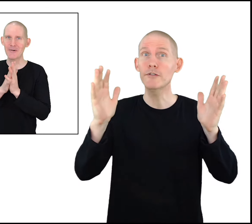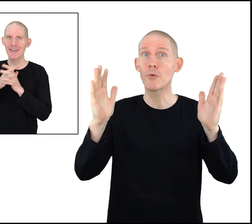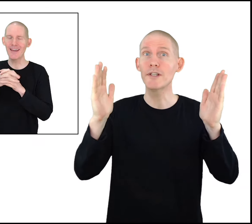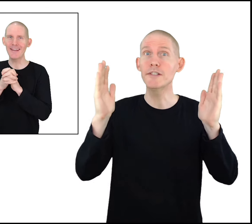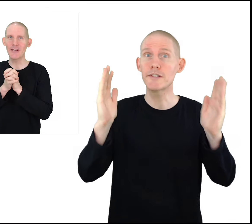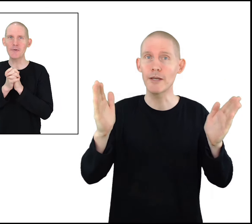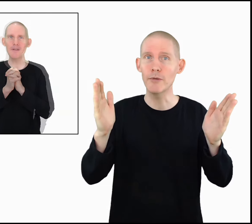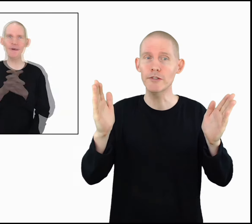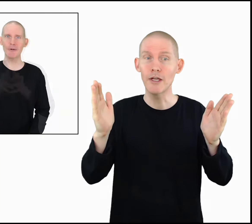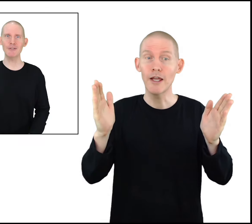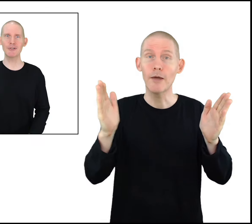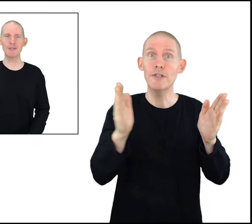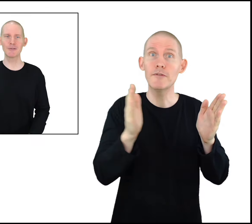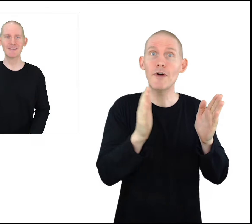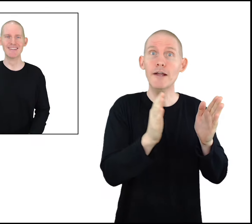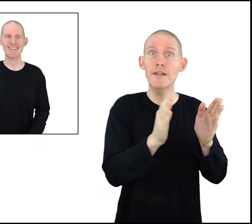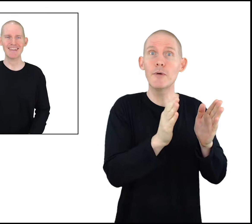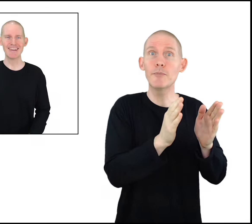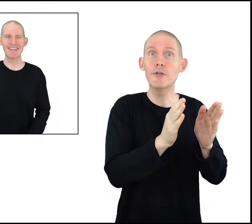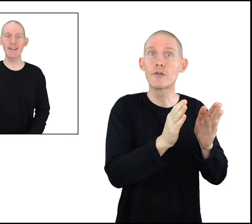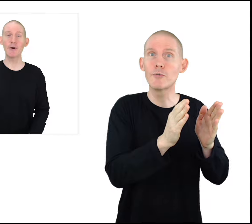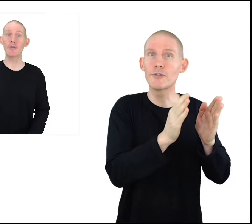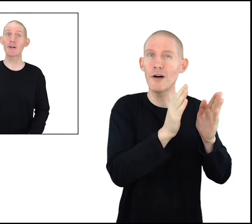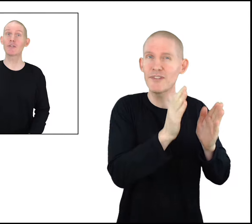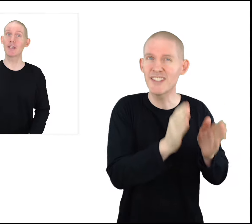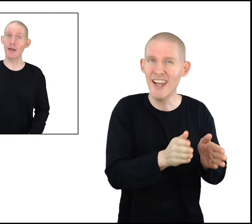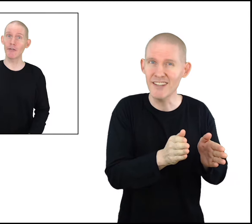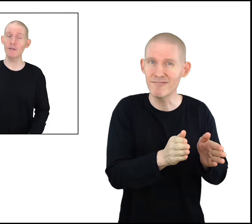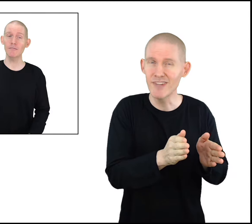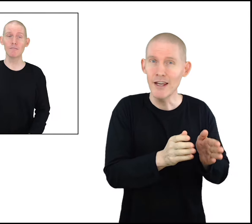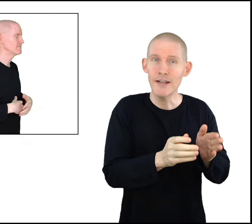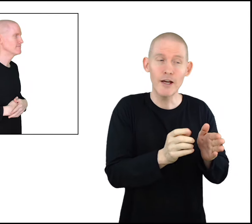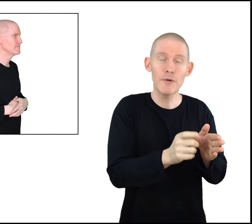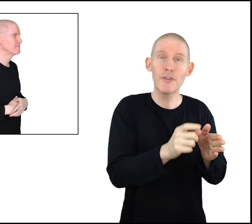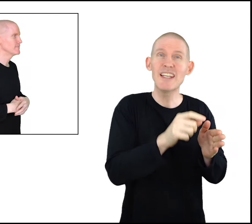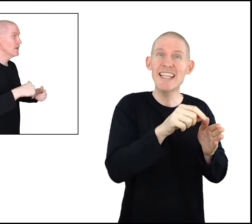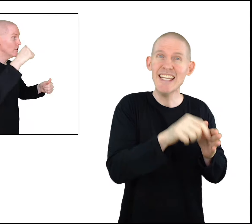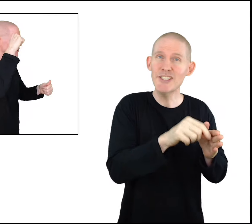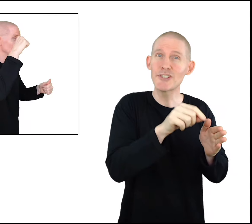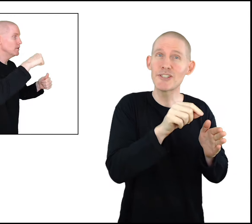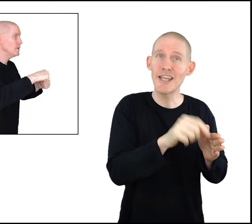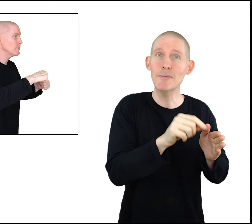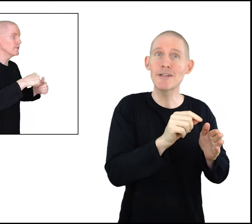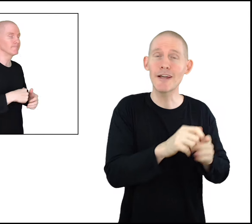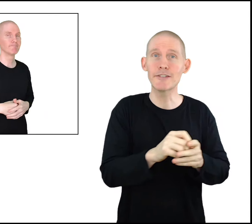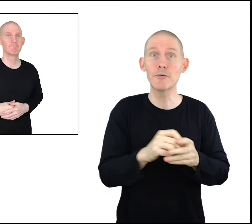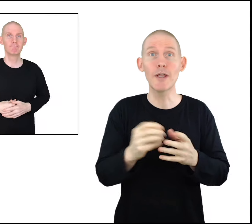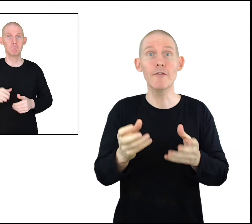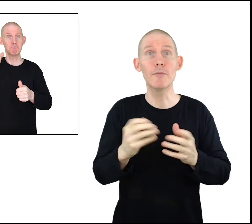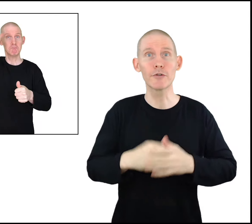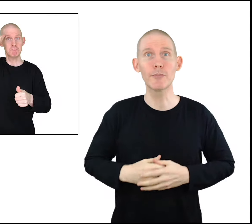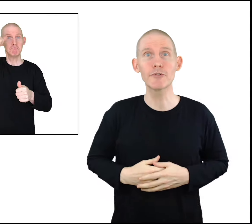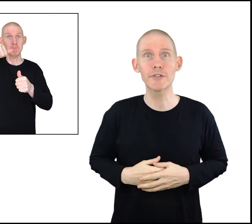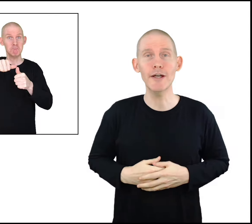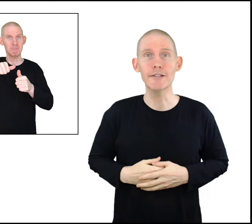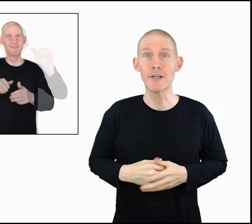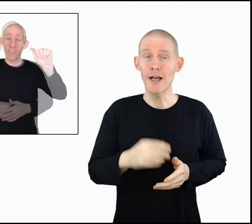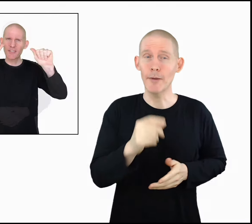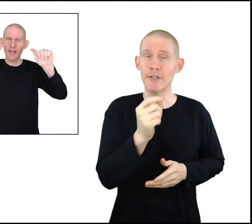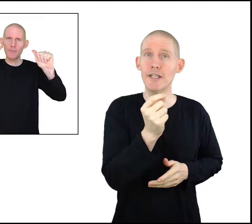120 statements and we divide them up into groups of 10. Now within each statement lesson, we have multiple signs. I'm going to teach